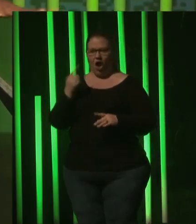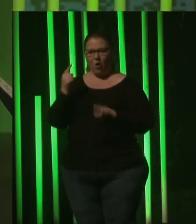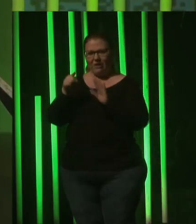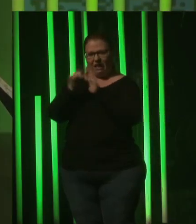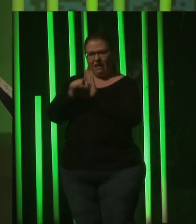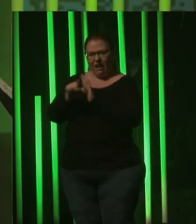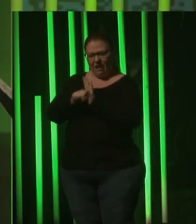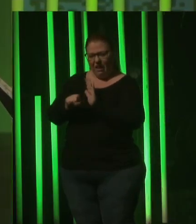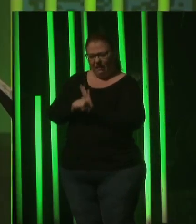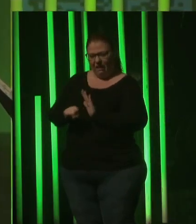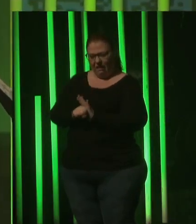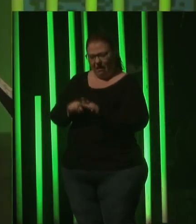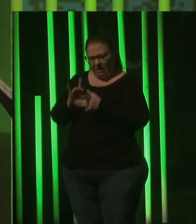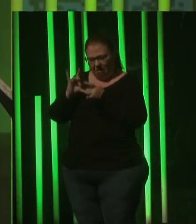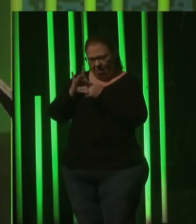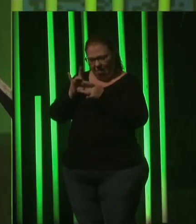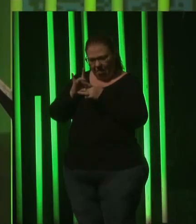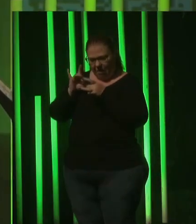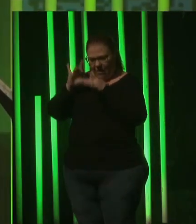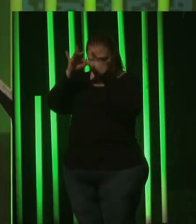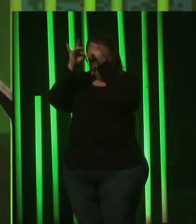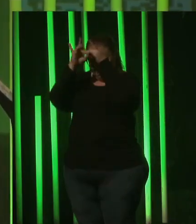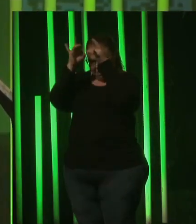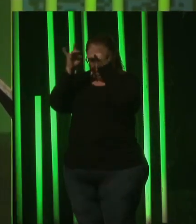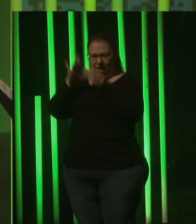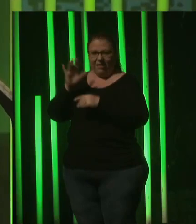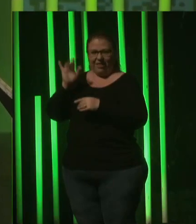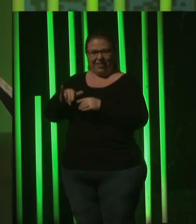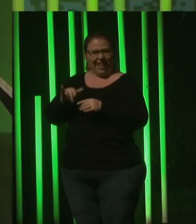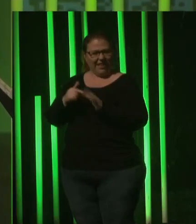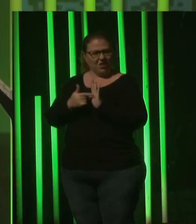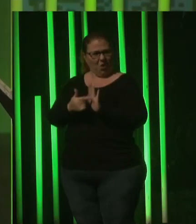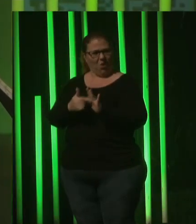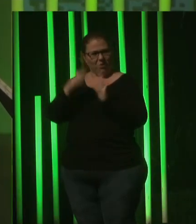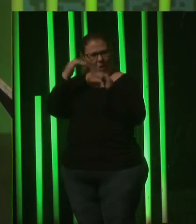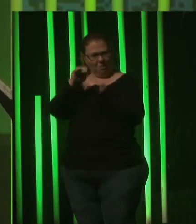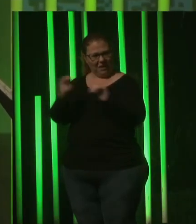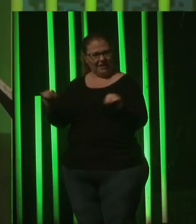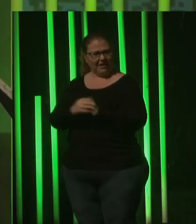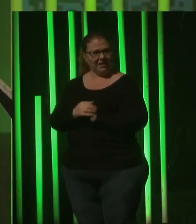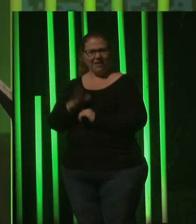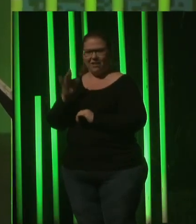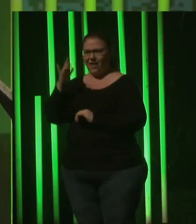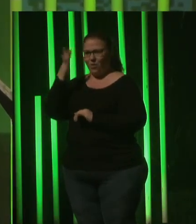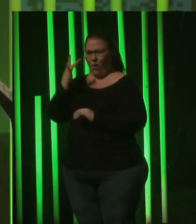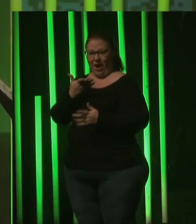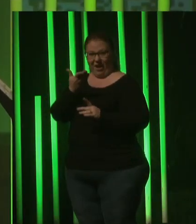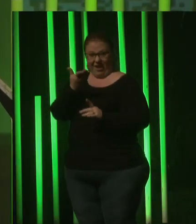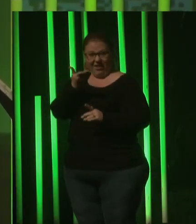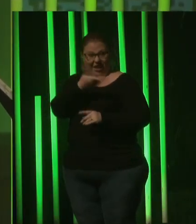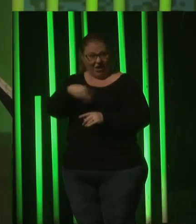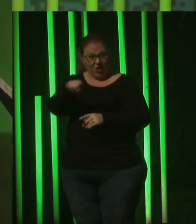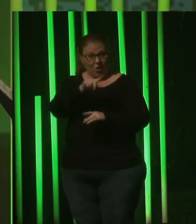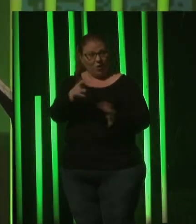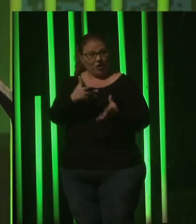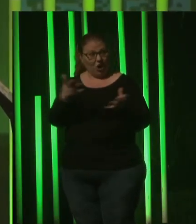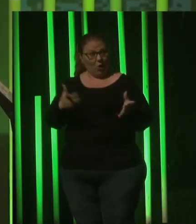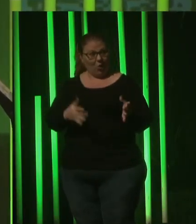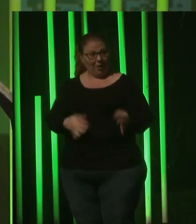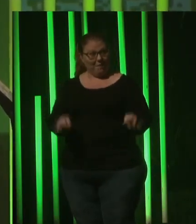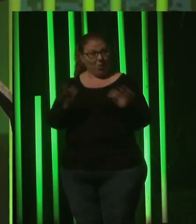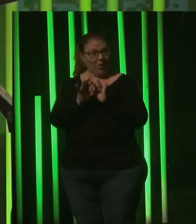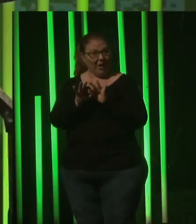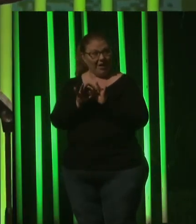ourselves down, and that's a sign of hopelessness. And that's why you're so important here, because you